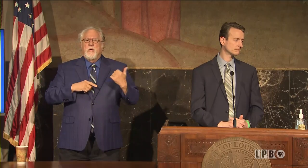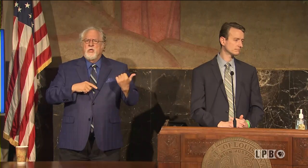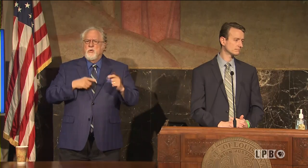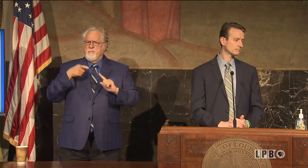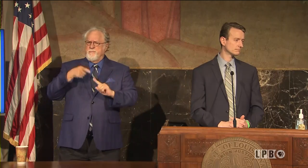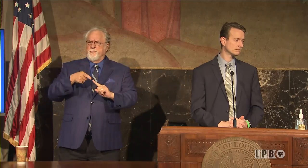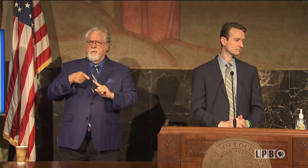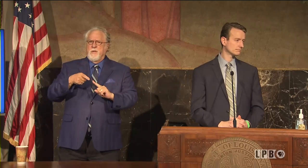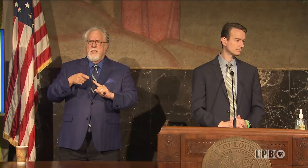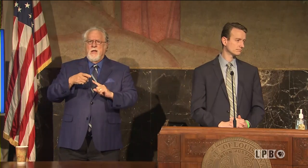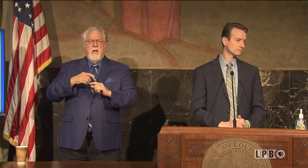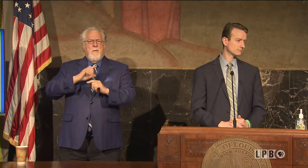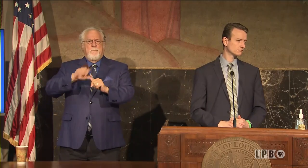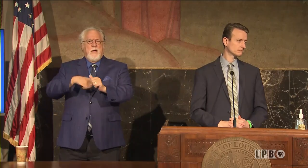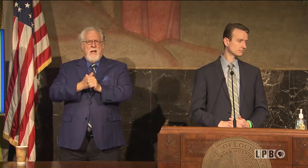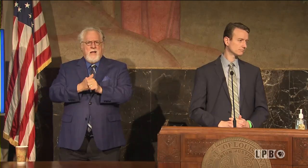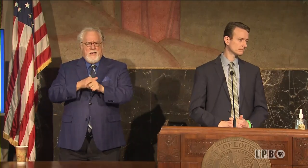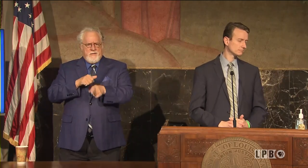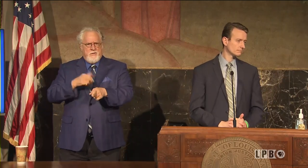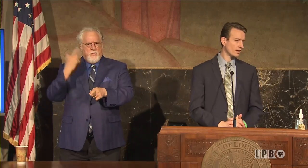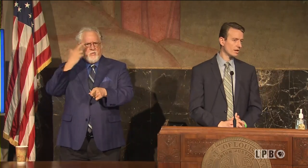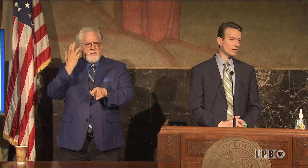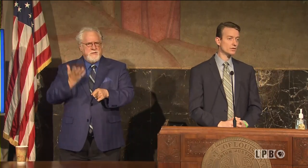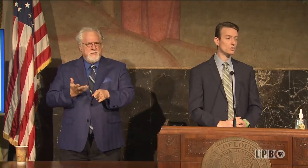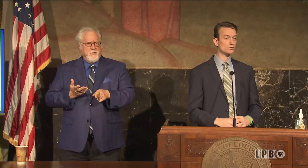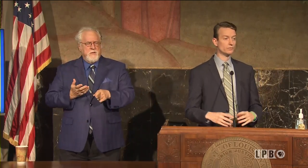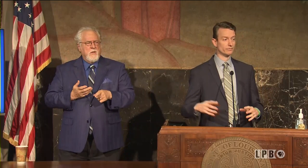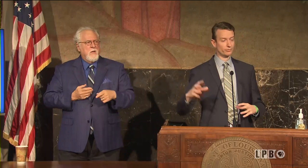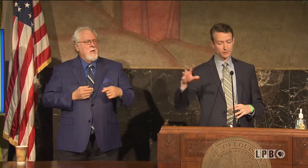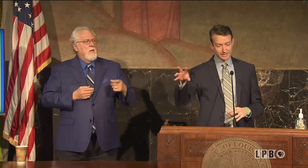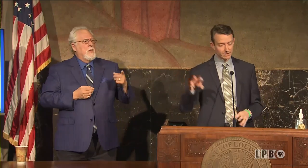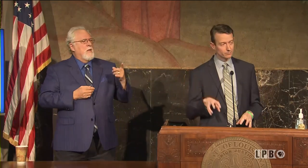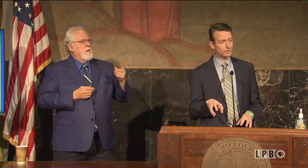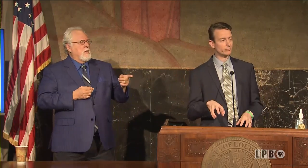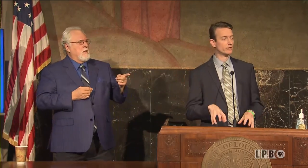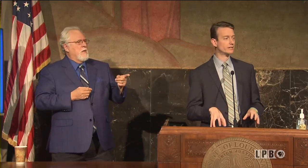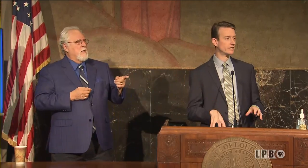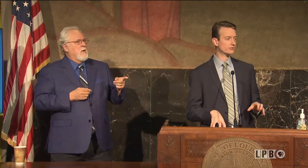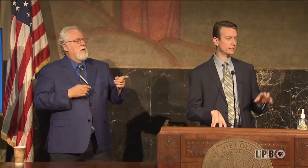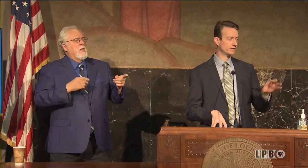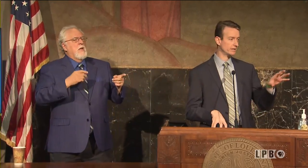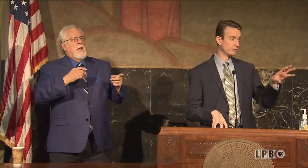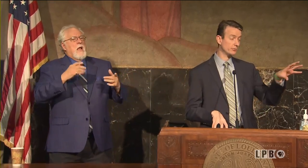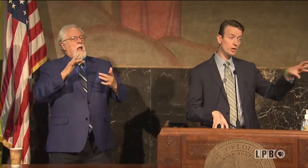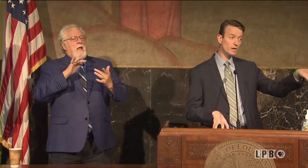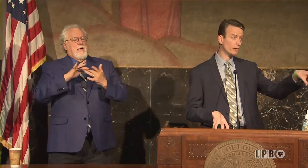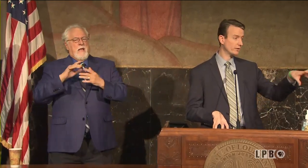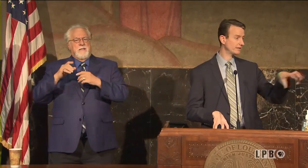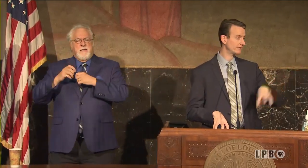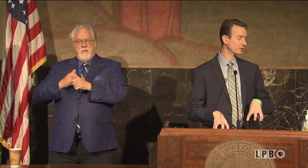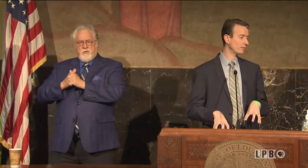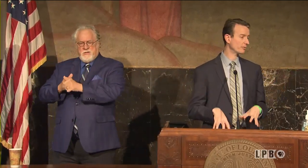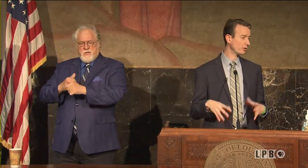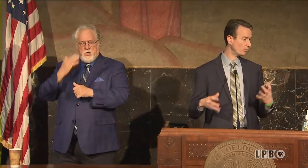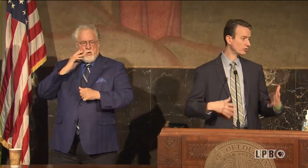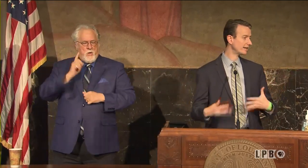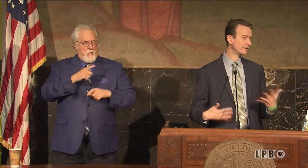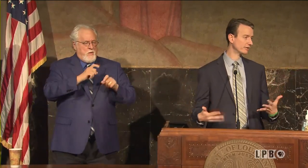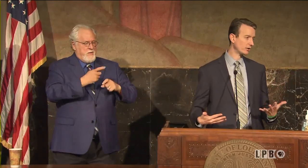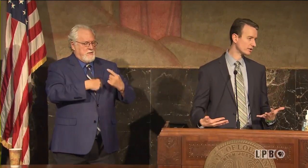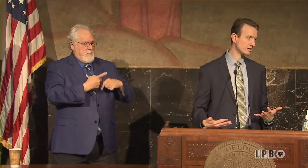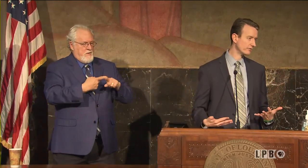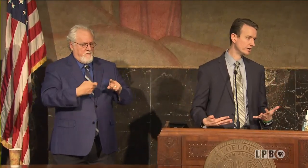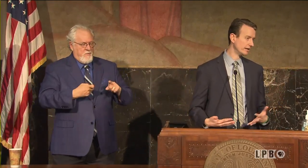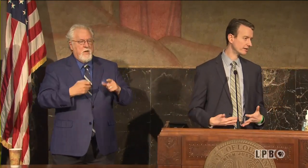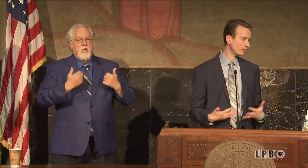pinpointing as the driving factors to all of this? So through the data that we get through contact tracing, through knowing where the tests are coming from, we try to